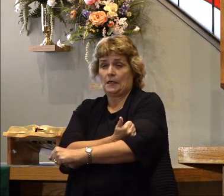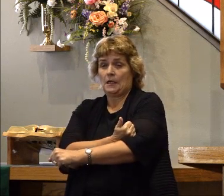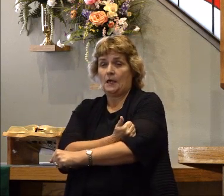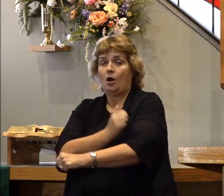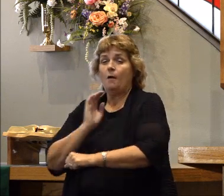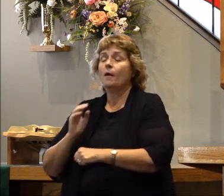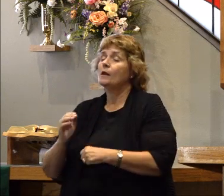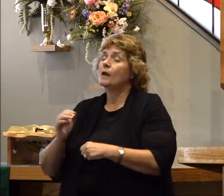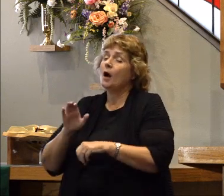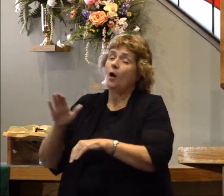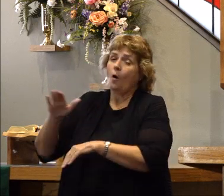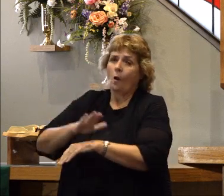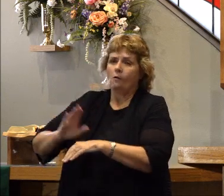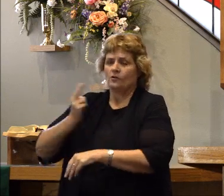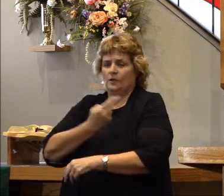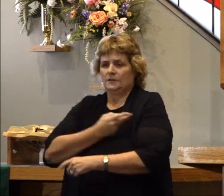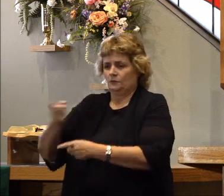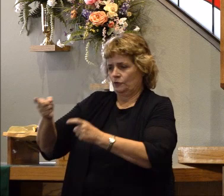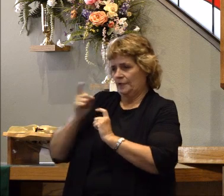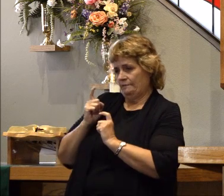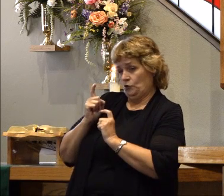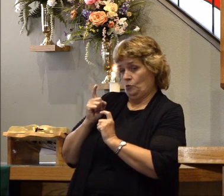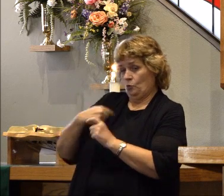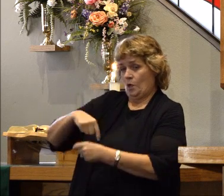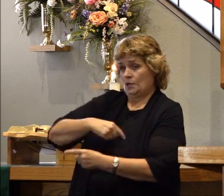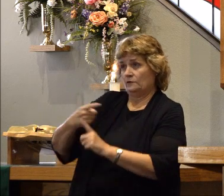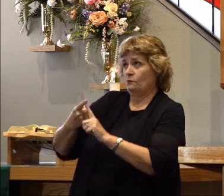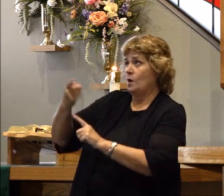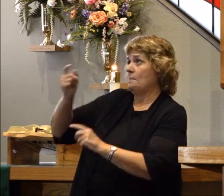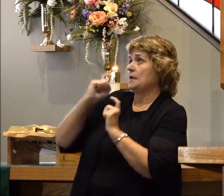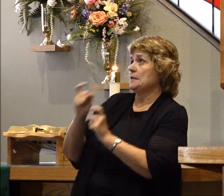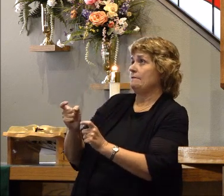those positions as a gift from God.